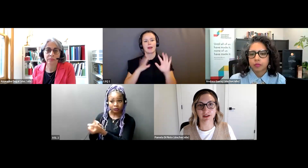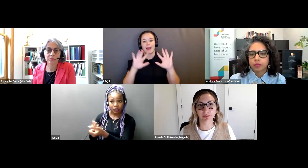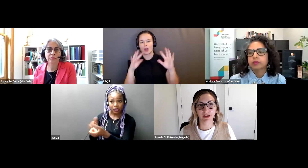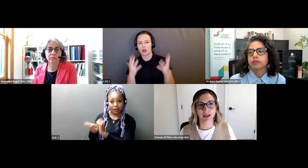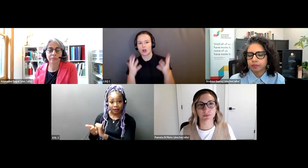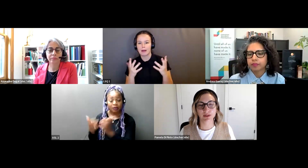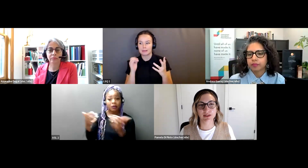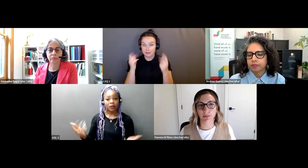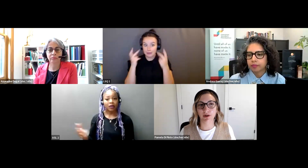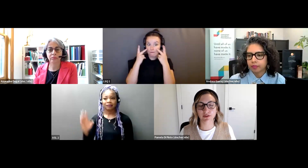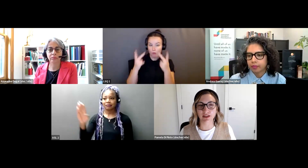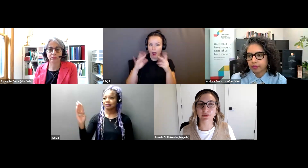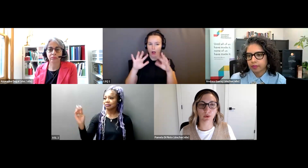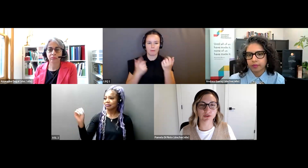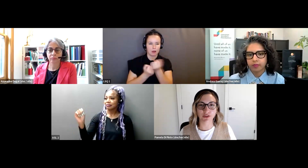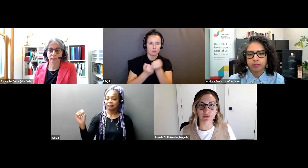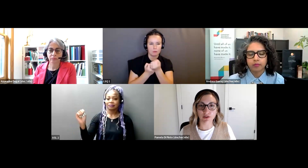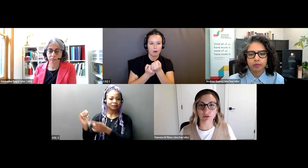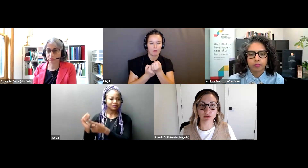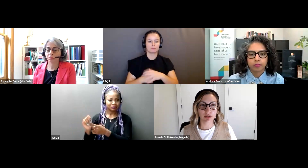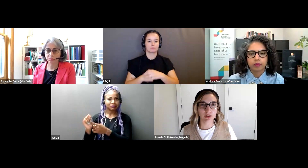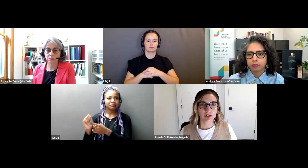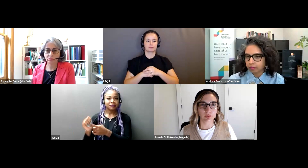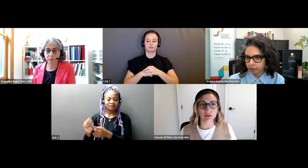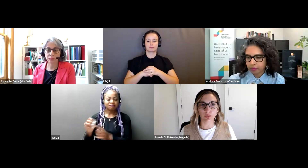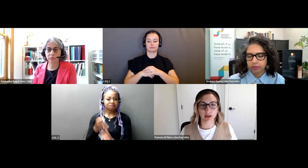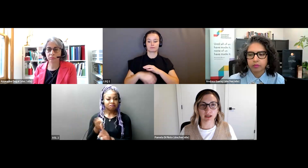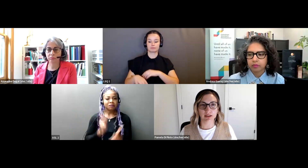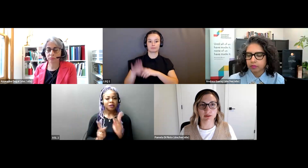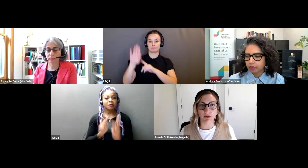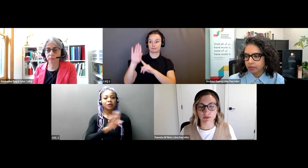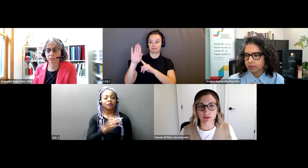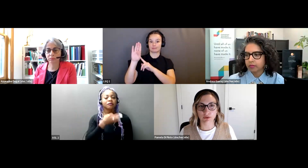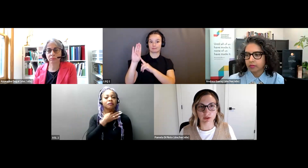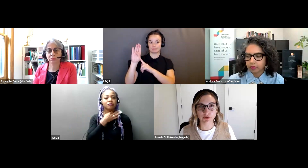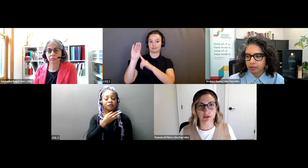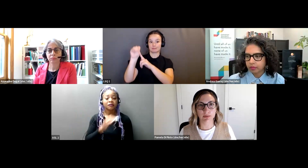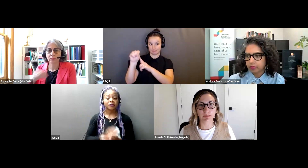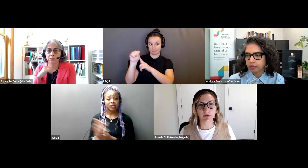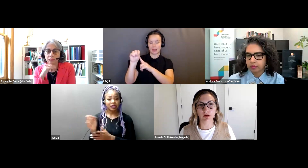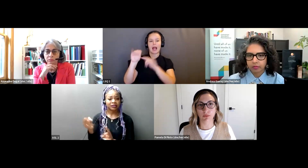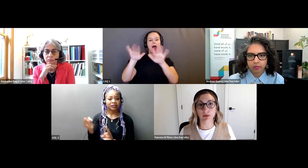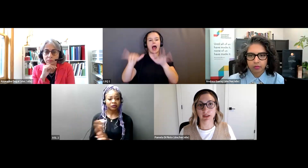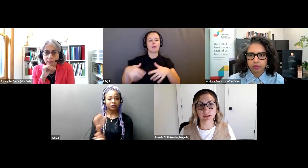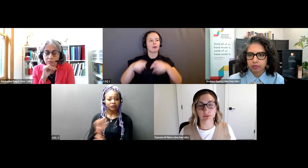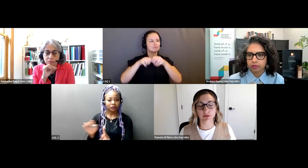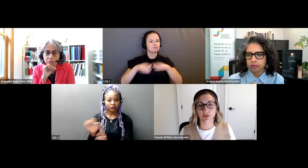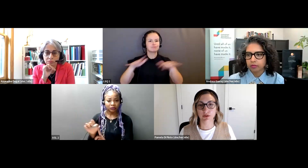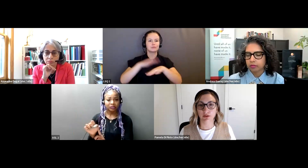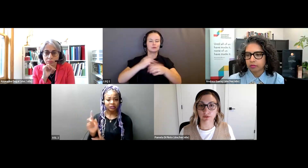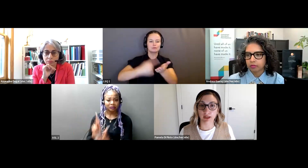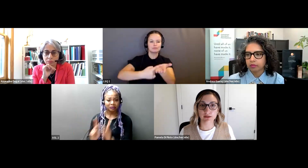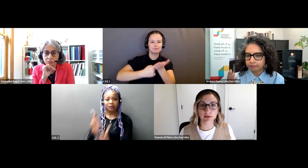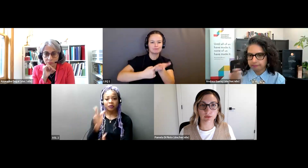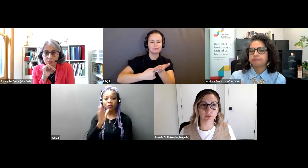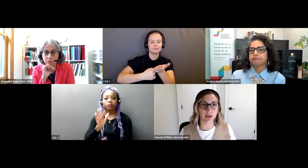for Help has really sparked these questions too. We know that in abusive situations, people are more likely to reach out to